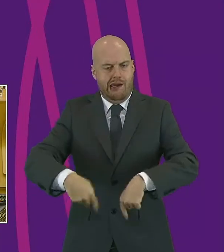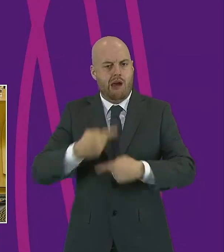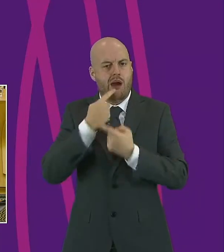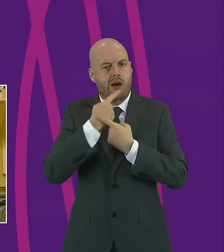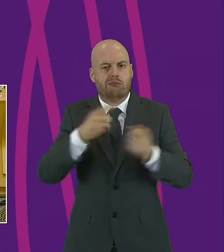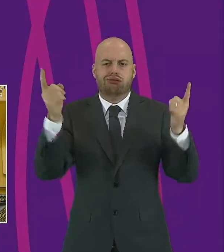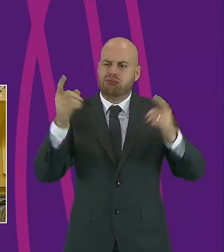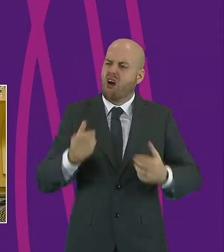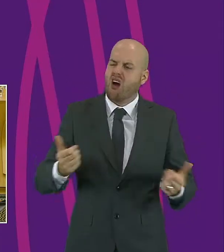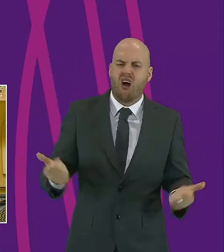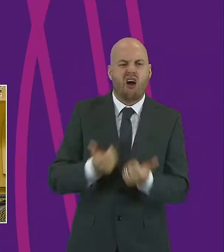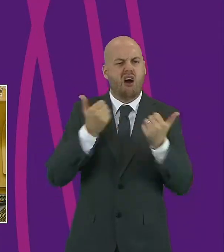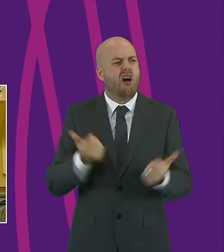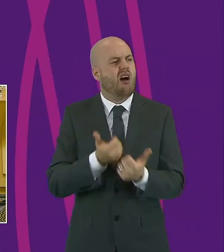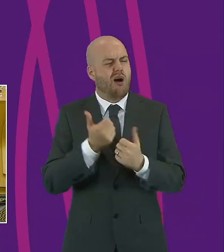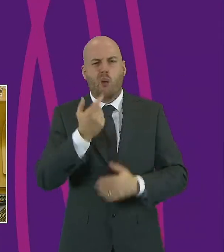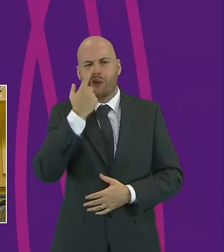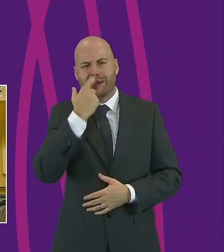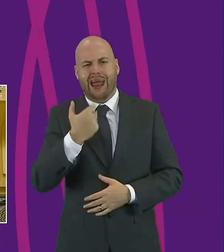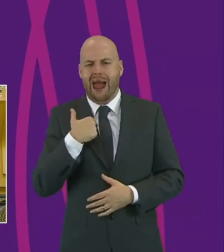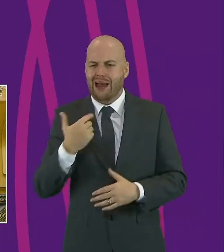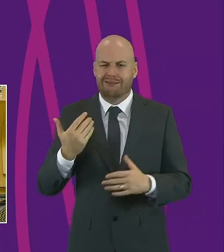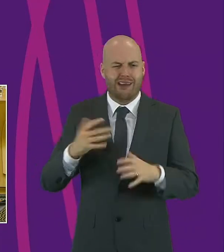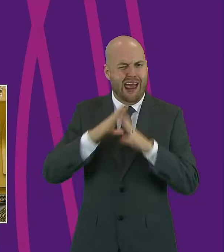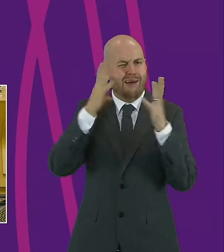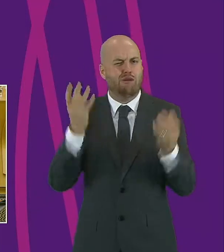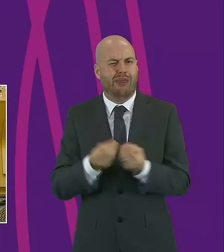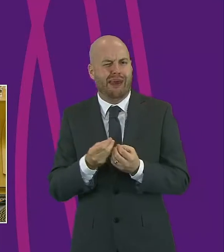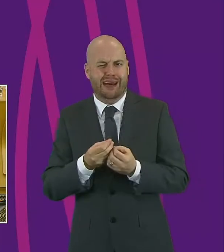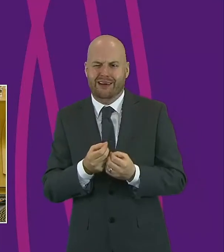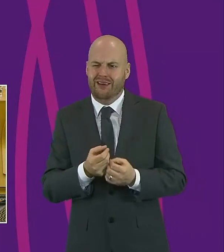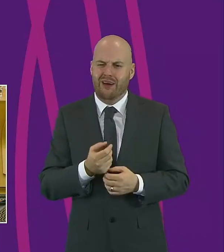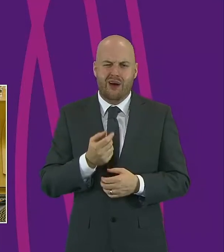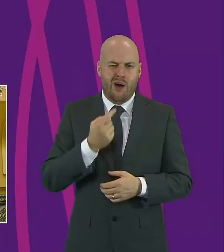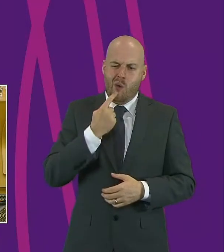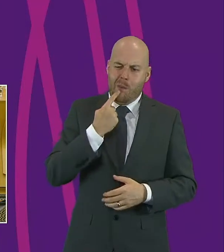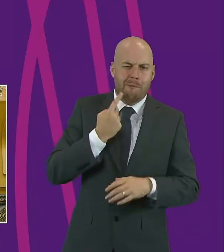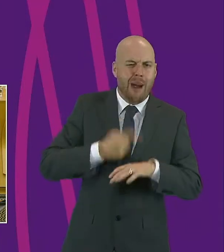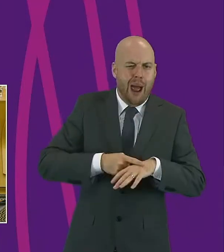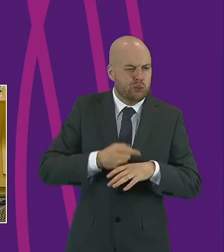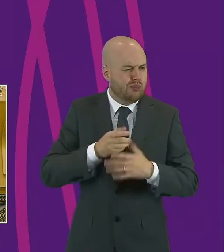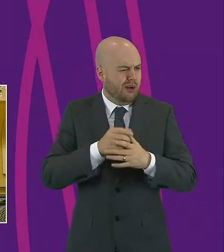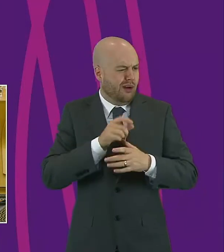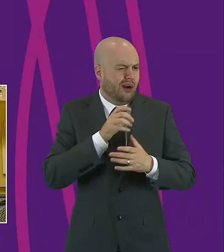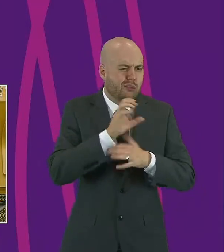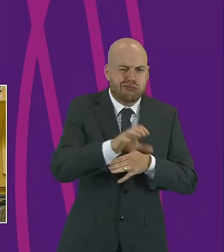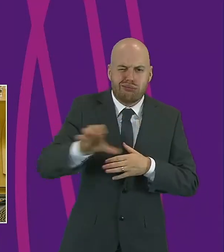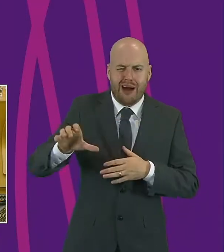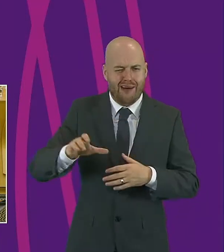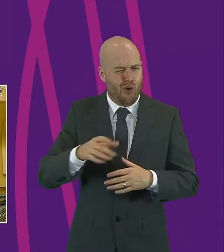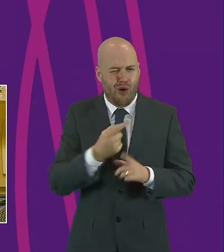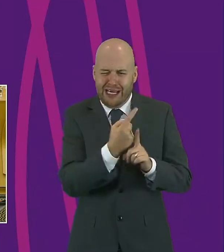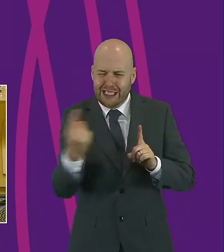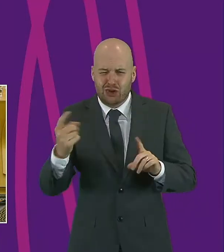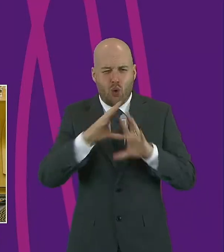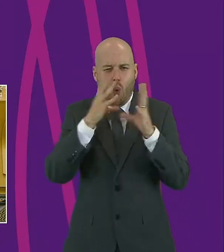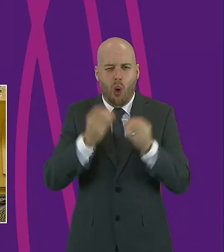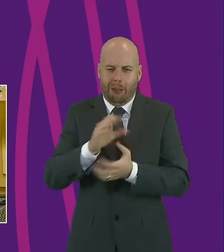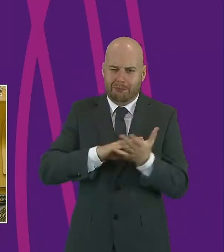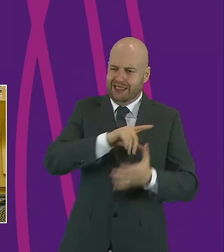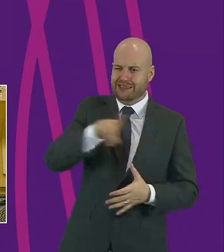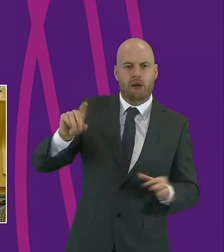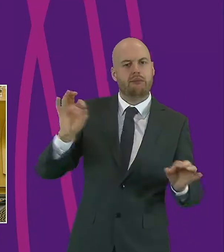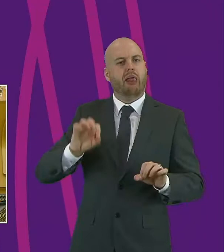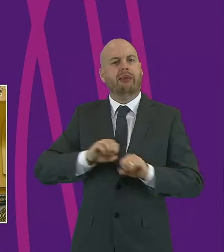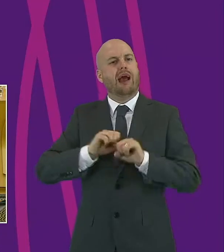we will be able to mitigate and ameliorate every single penny of the impact of COVID. I wish I could, but I can't. But we try to do